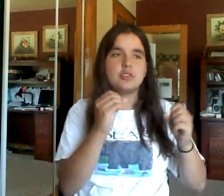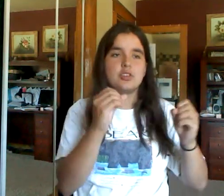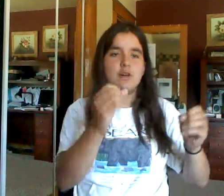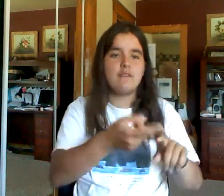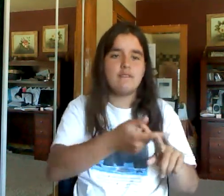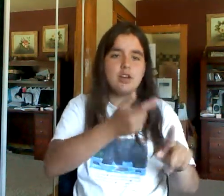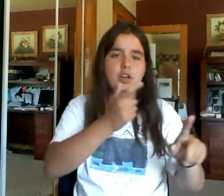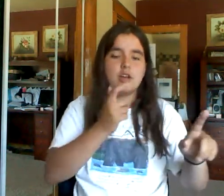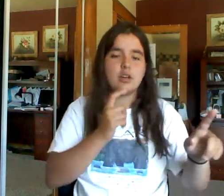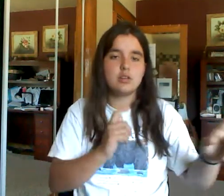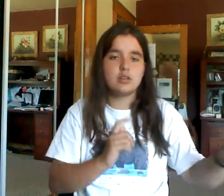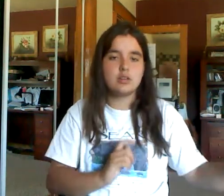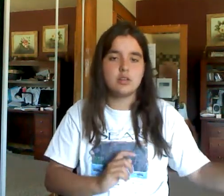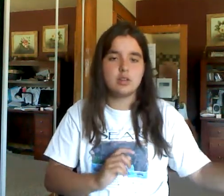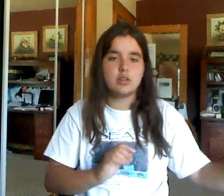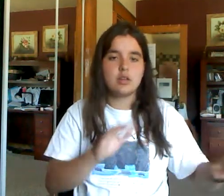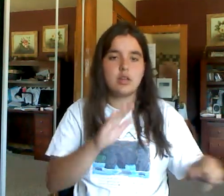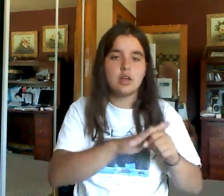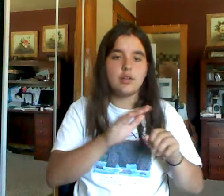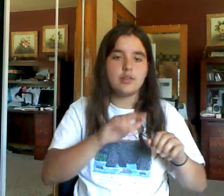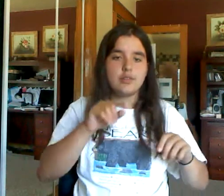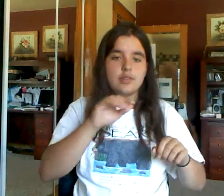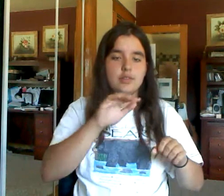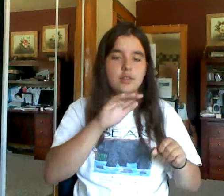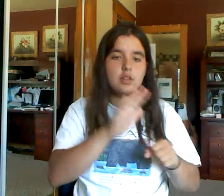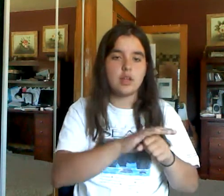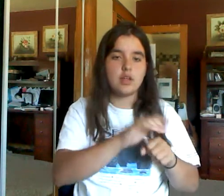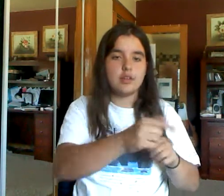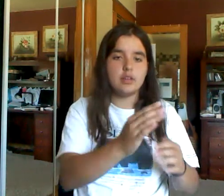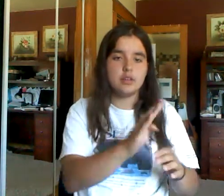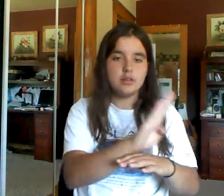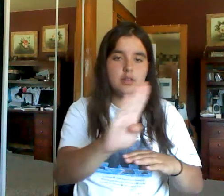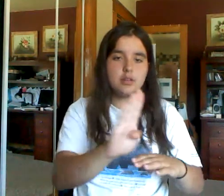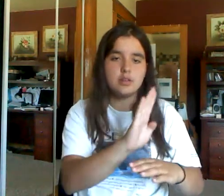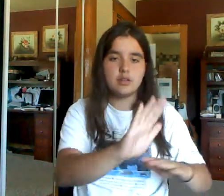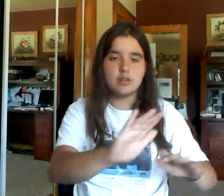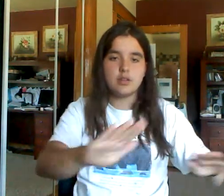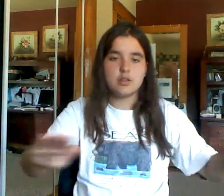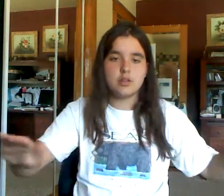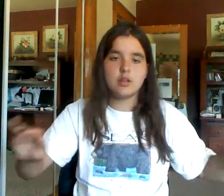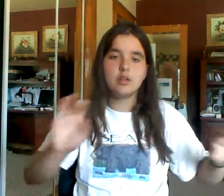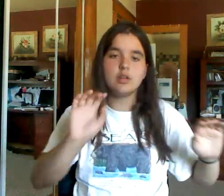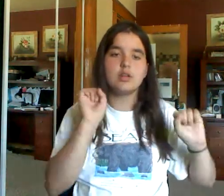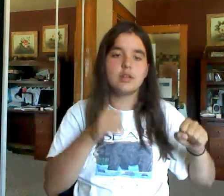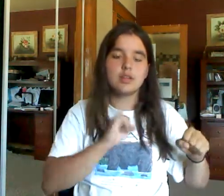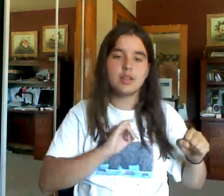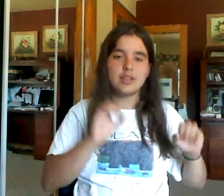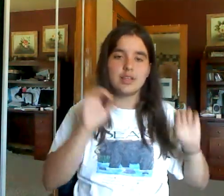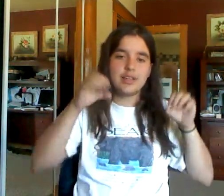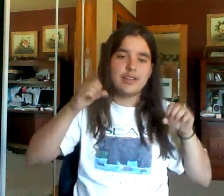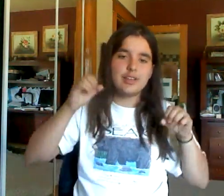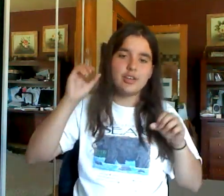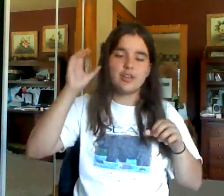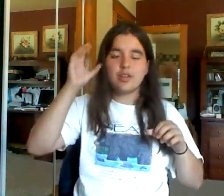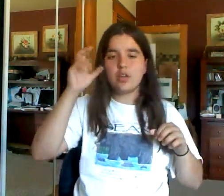on this harbor shore, we'll the ocean go,